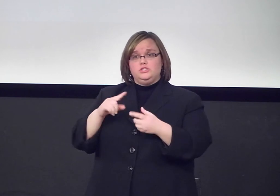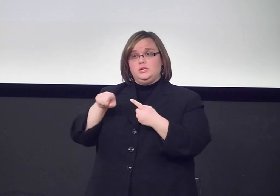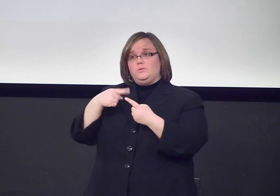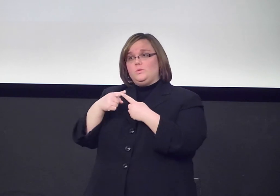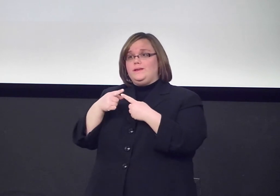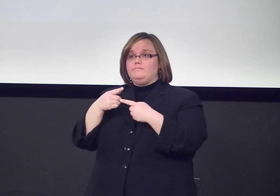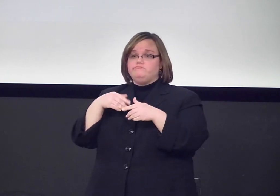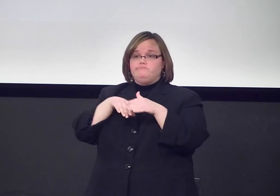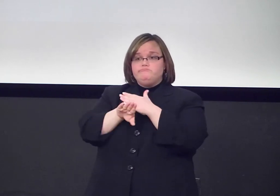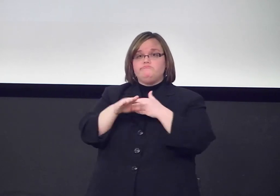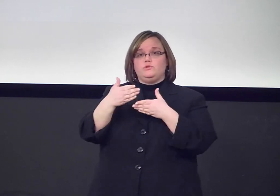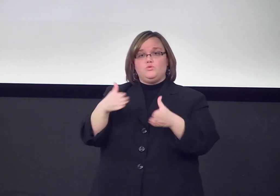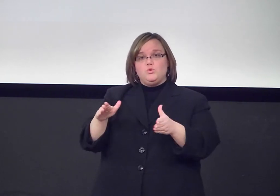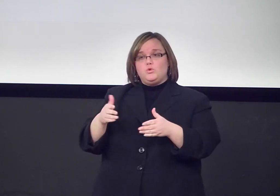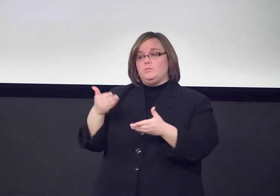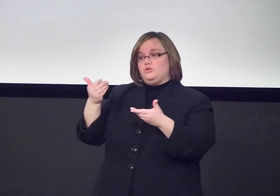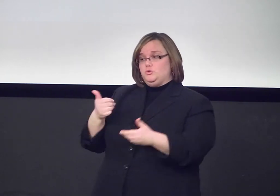room. It could be